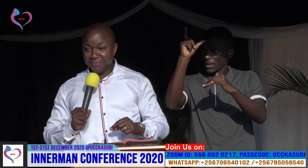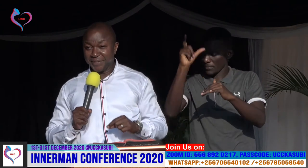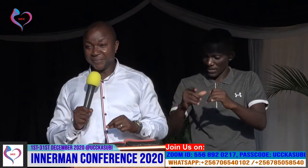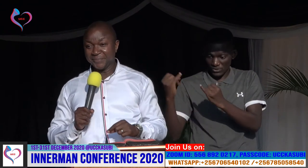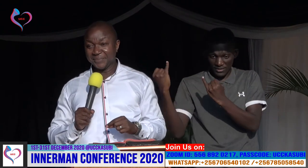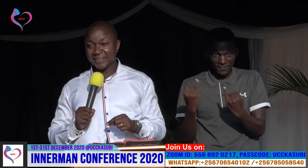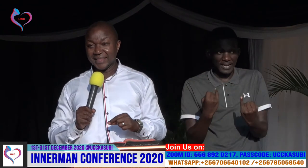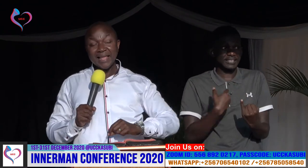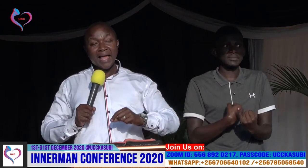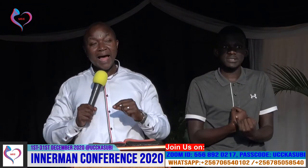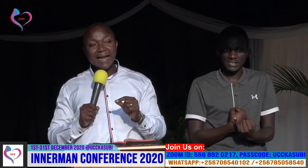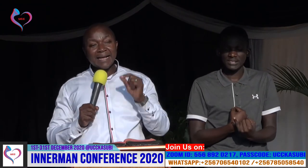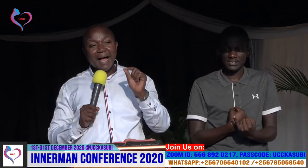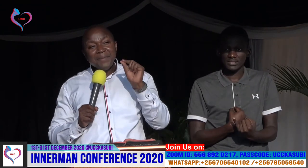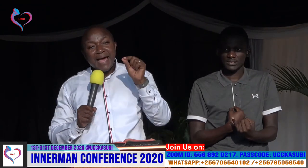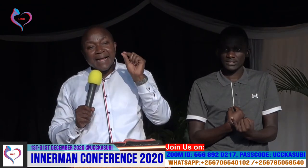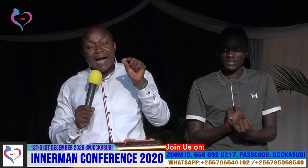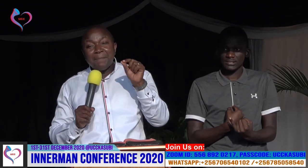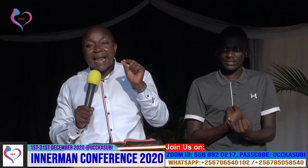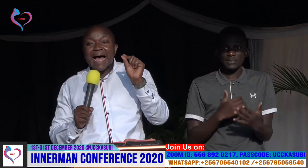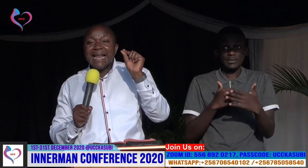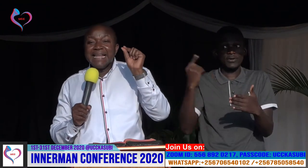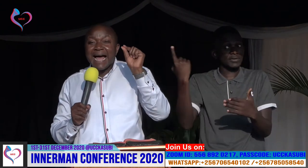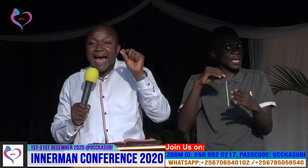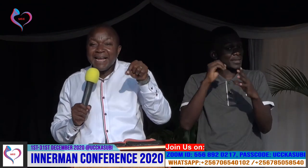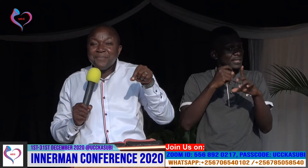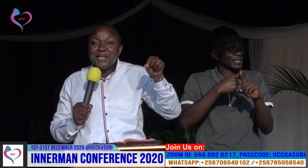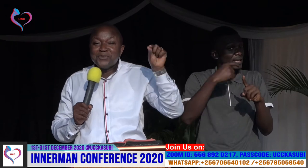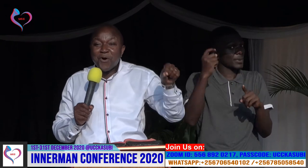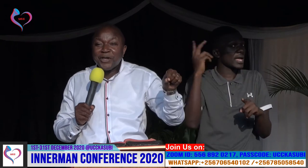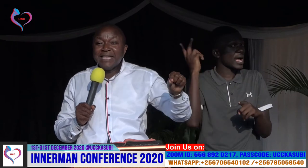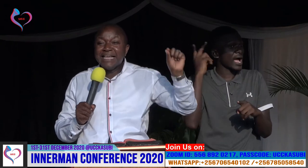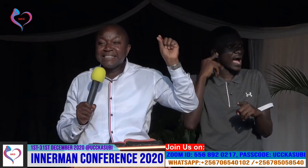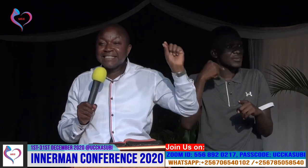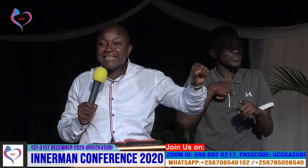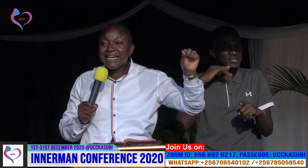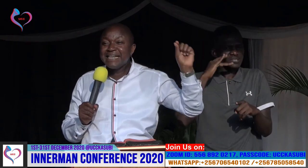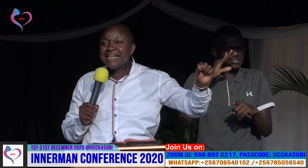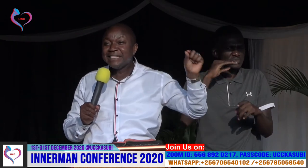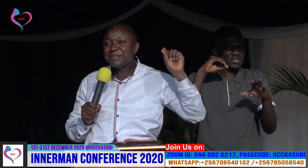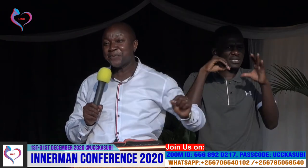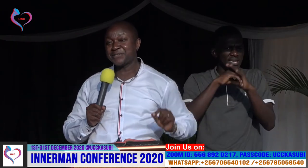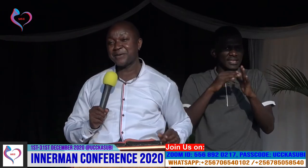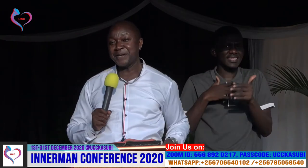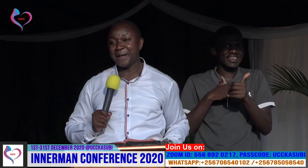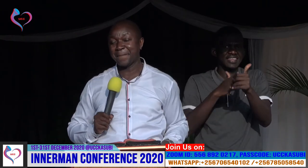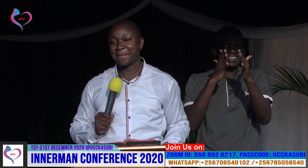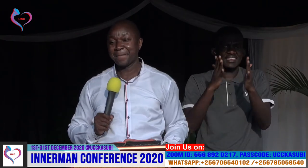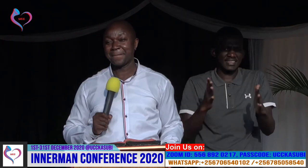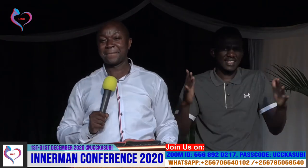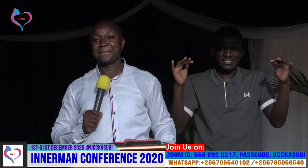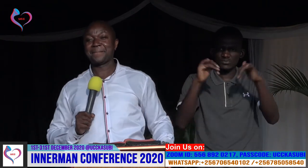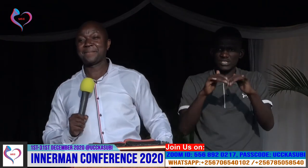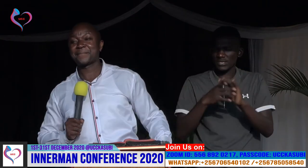invited me had come here in Kampala and he had me talk in a certain leadership